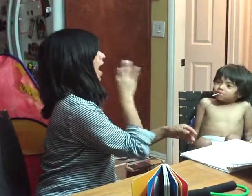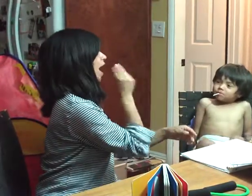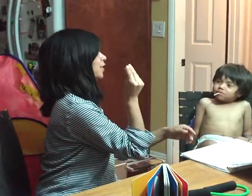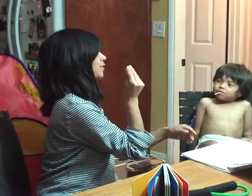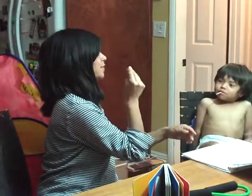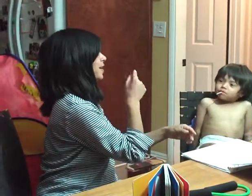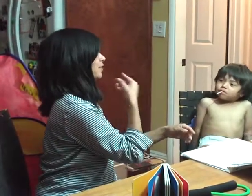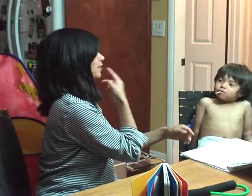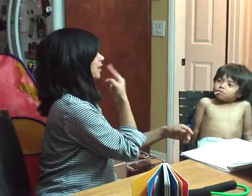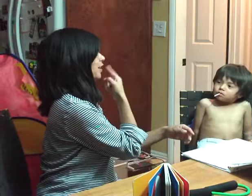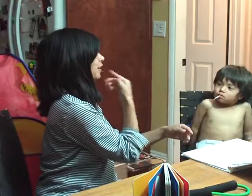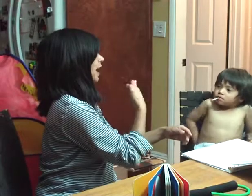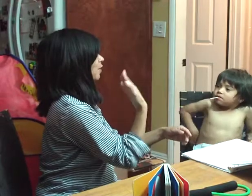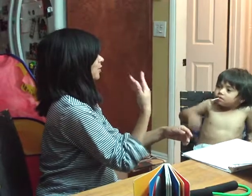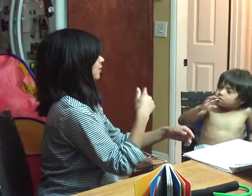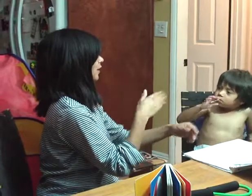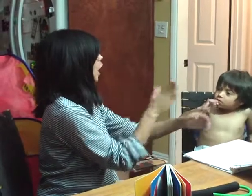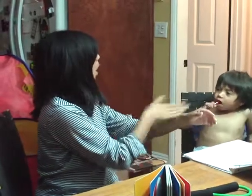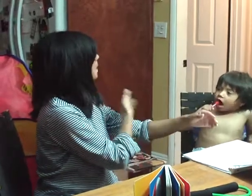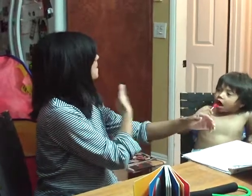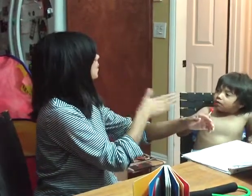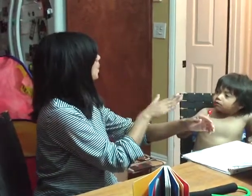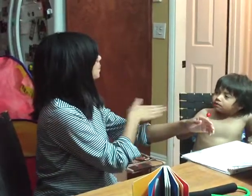Out of your mouth. And here. Oh, ready?